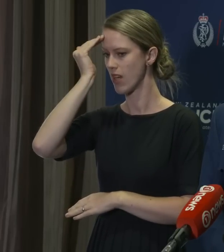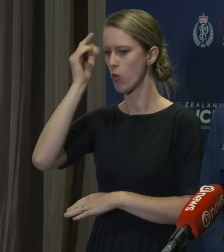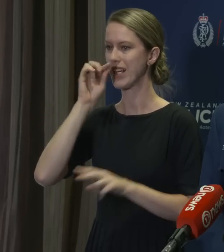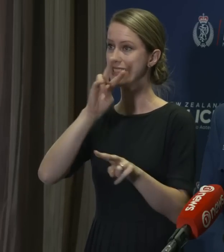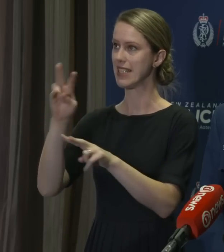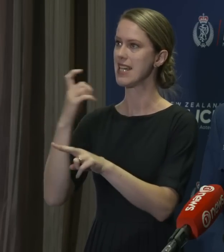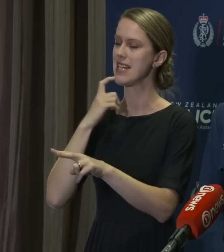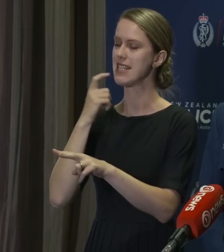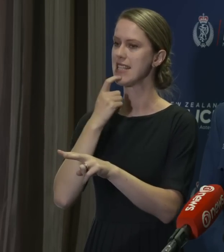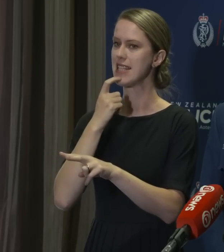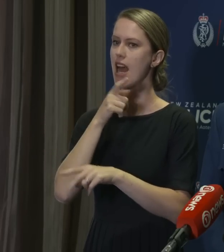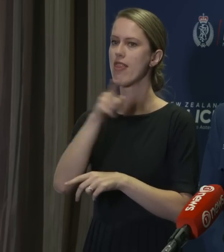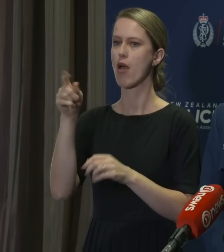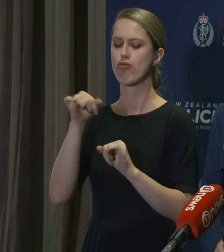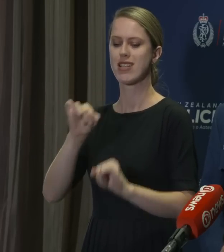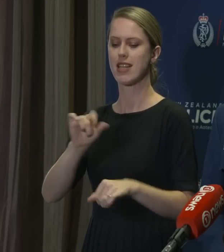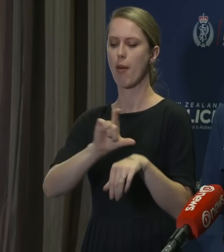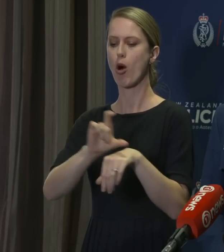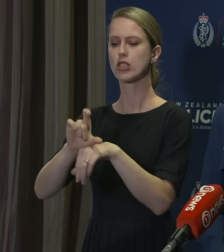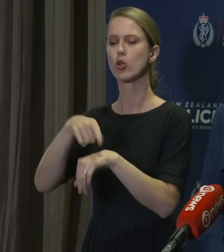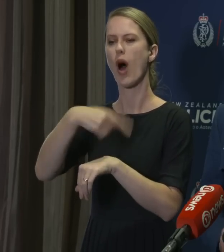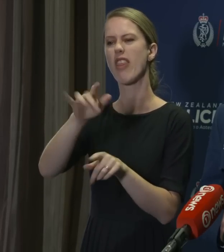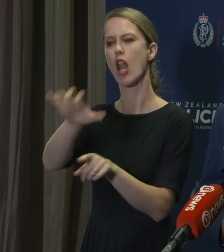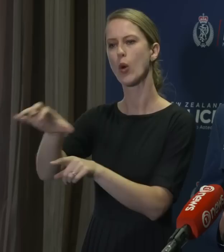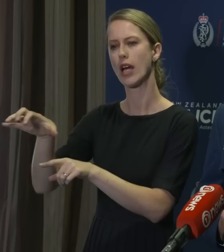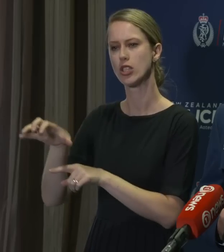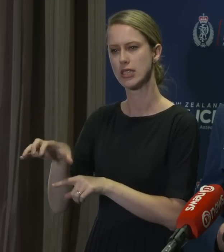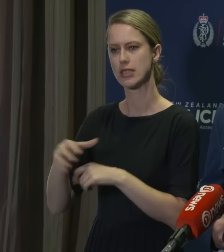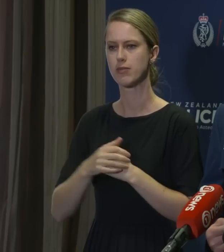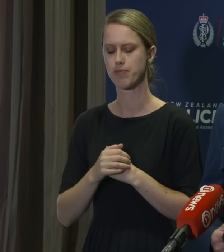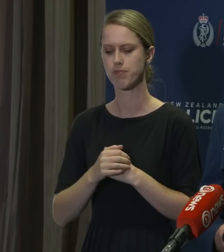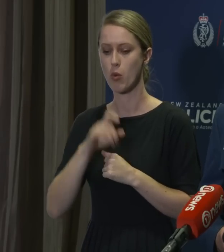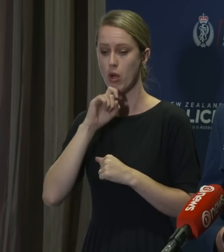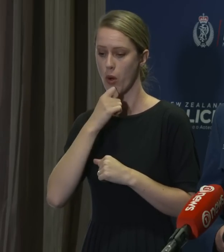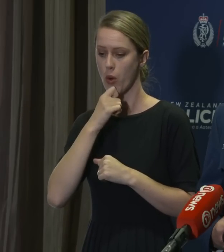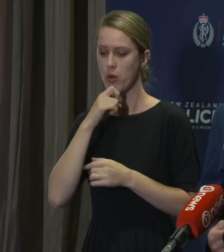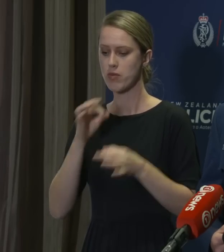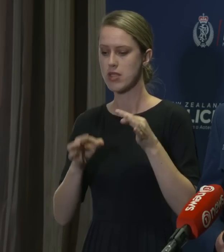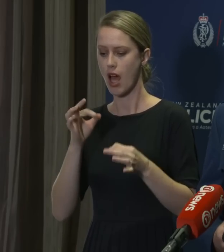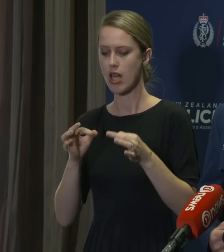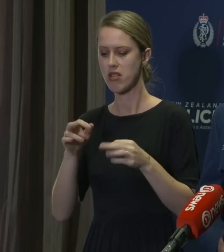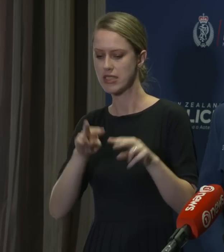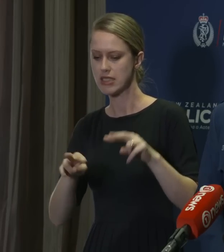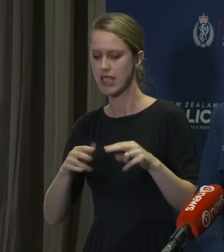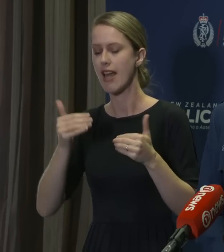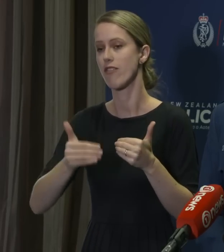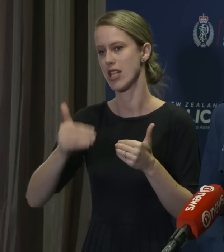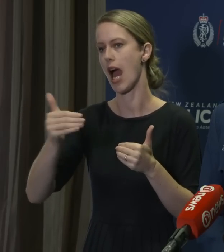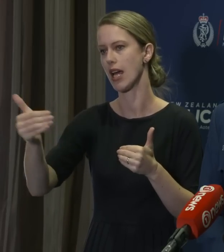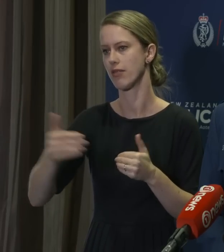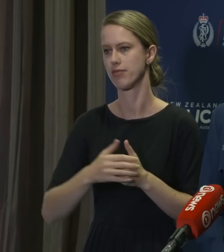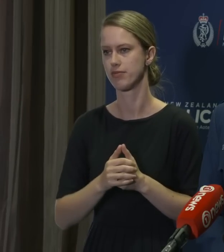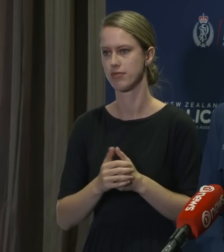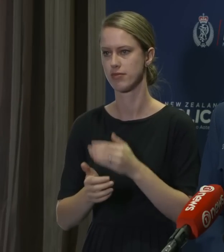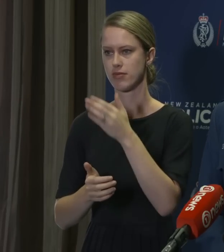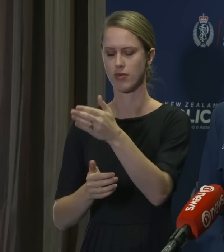visible, protecting mosques and other locations. We reassess that, assess it daily. What did the